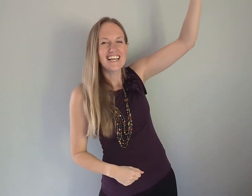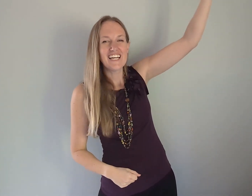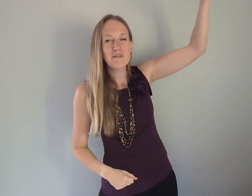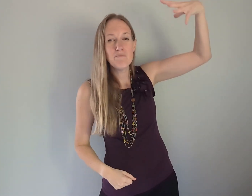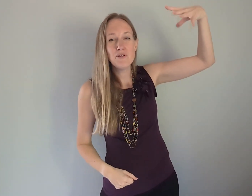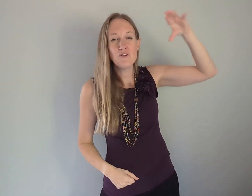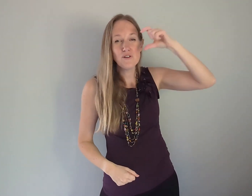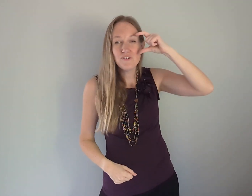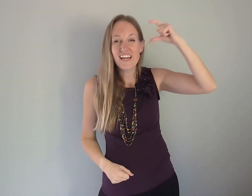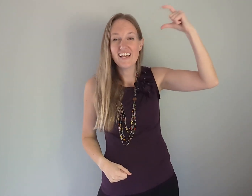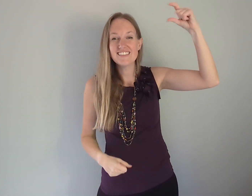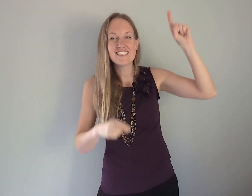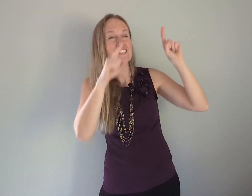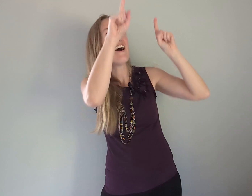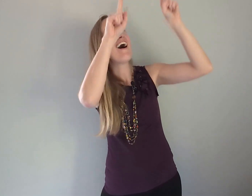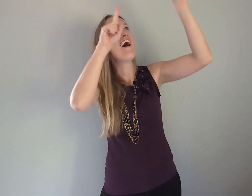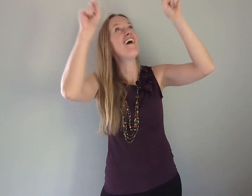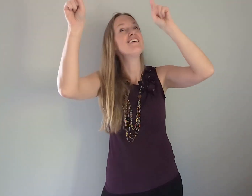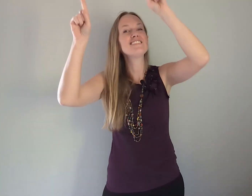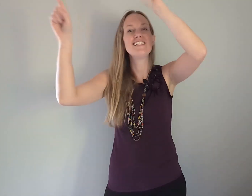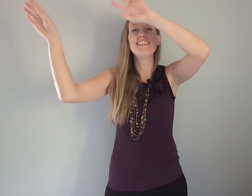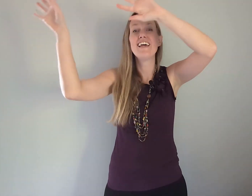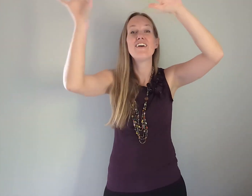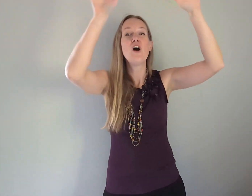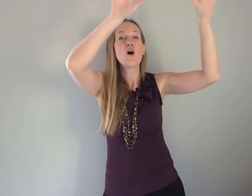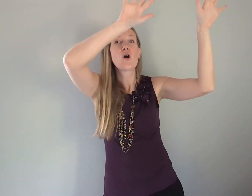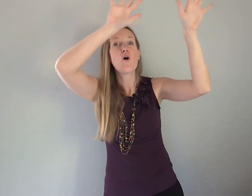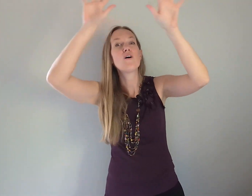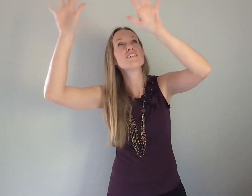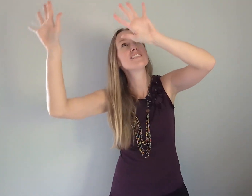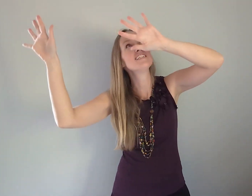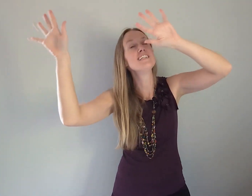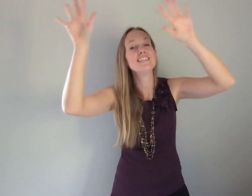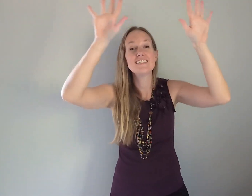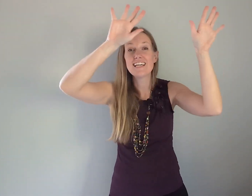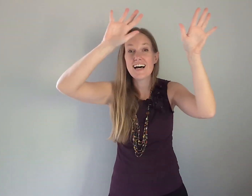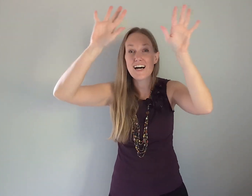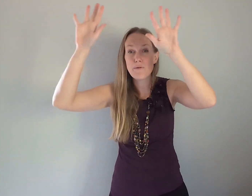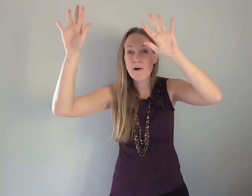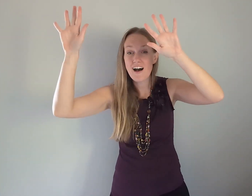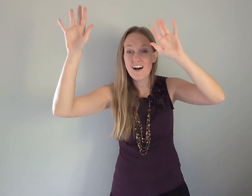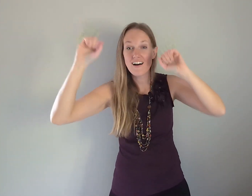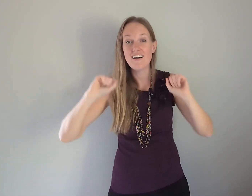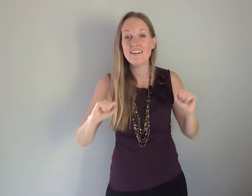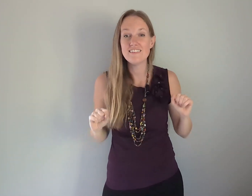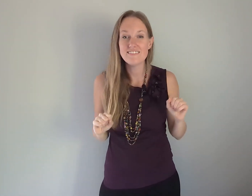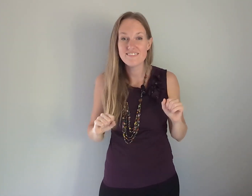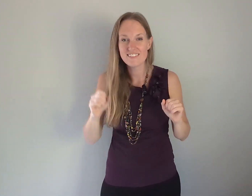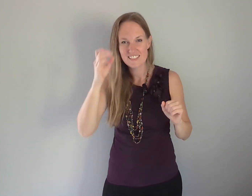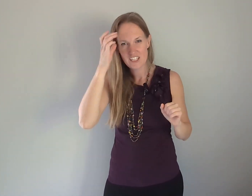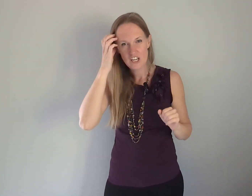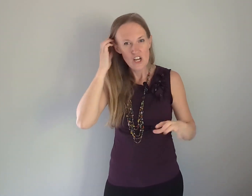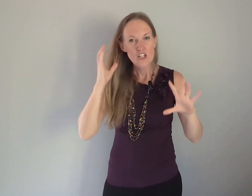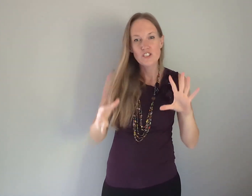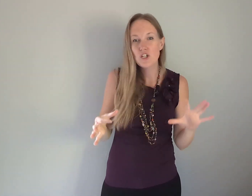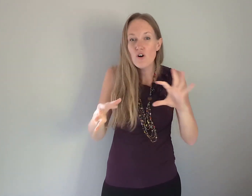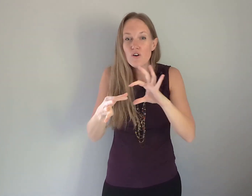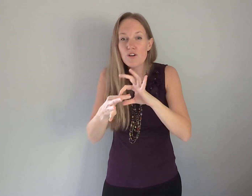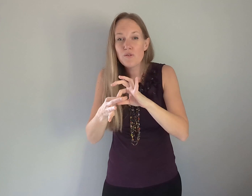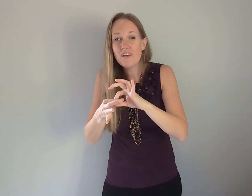Sun, moon, and stars in their courses above. Join